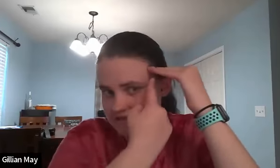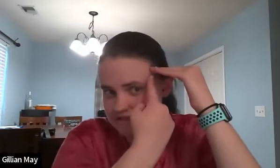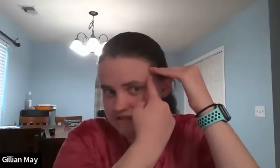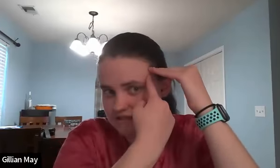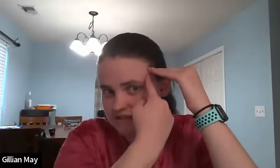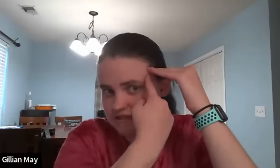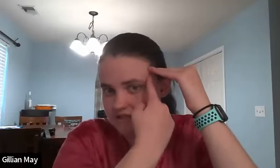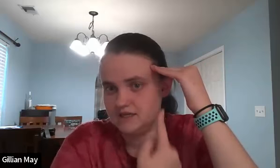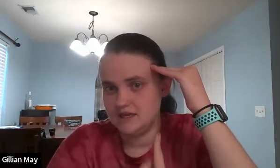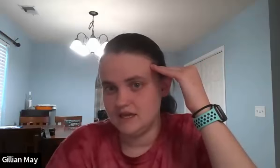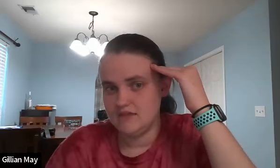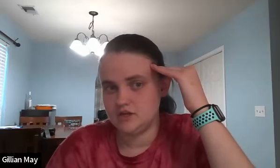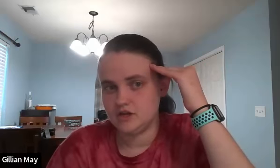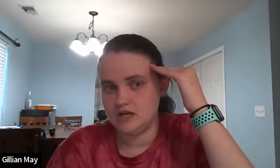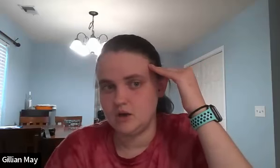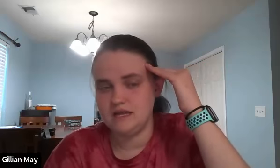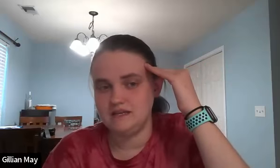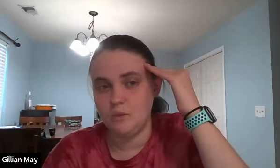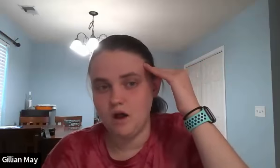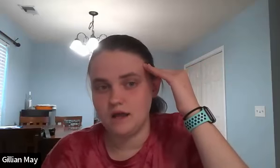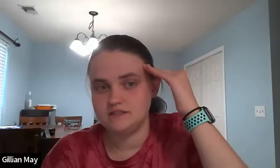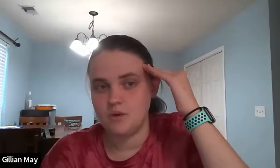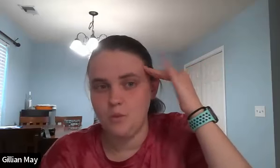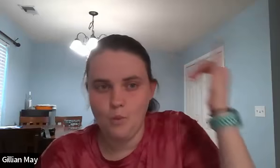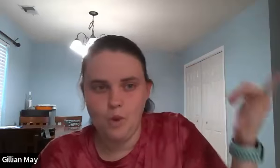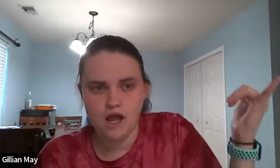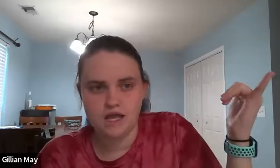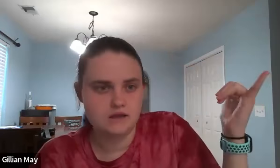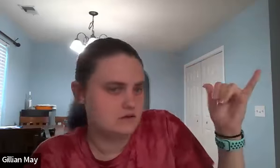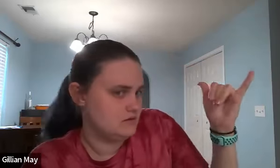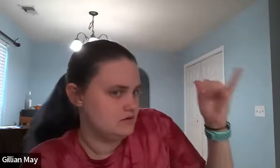this, and then you're going to go end in a Y. So why.